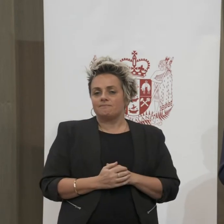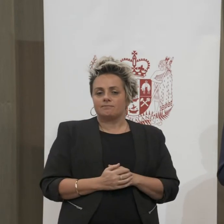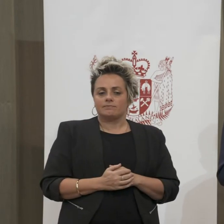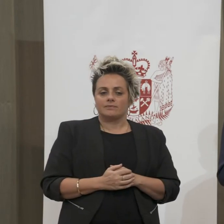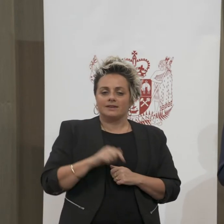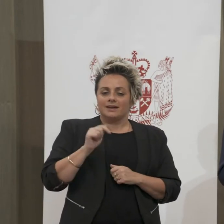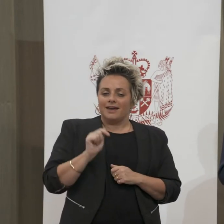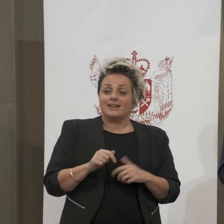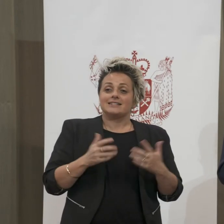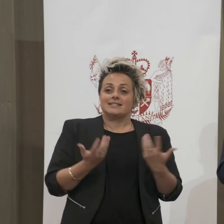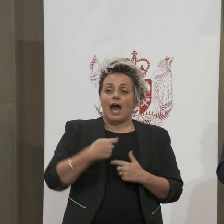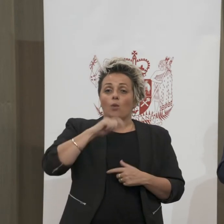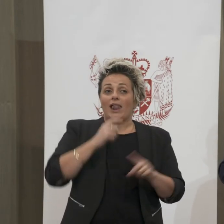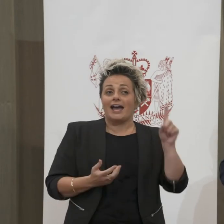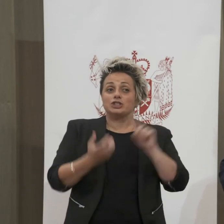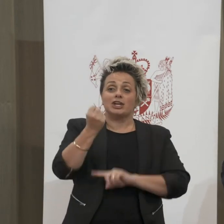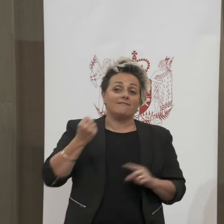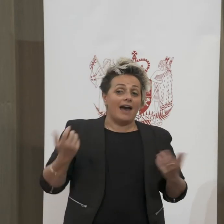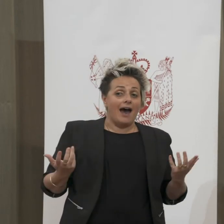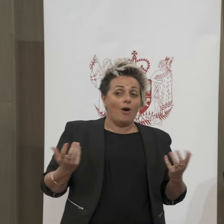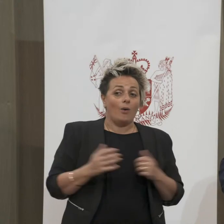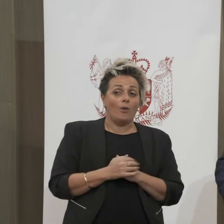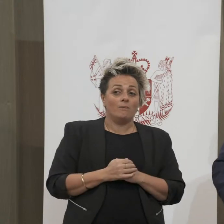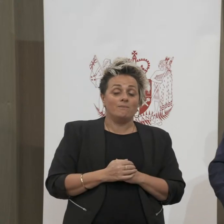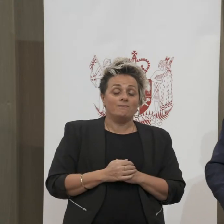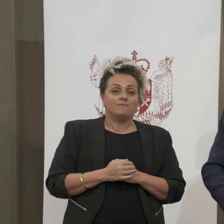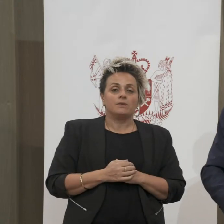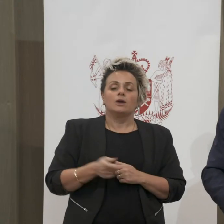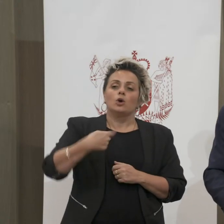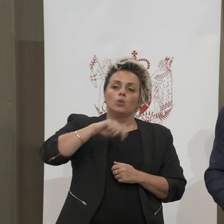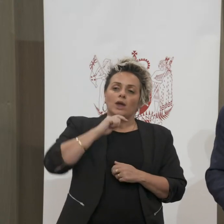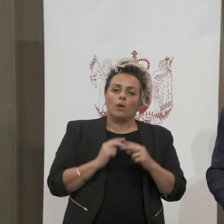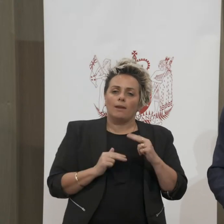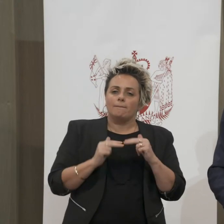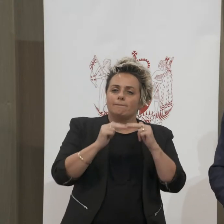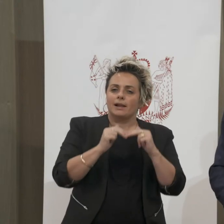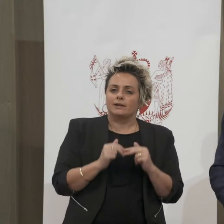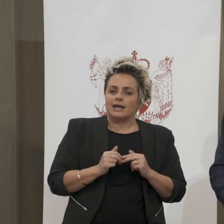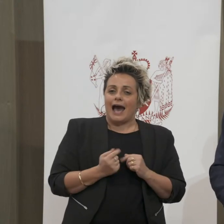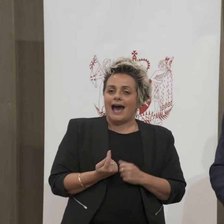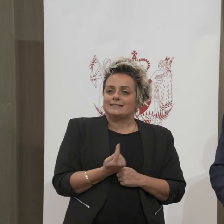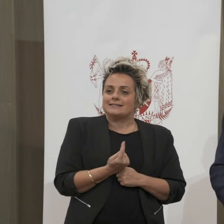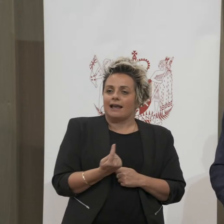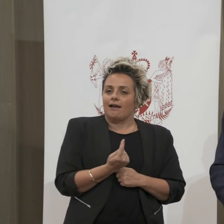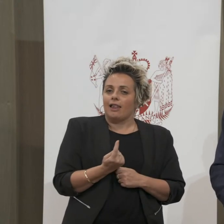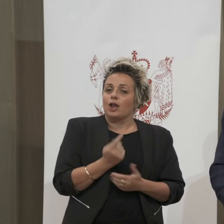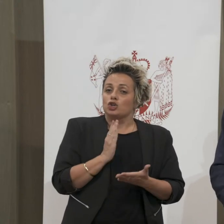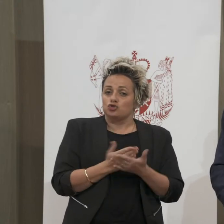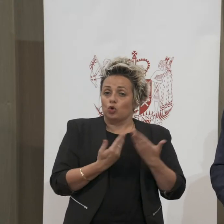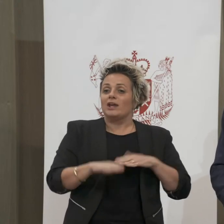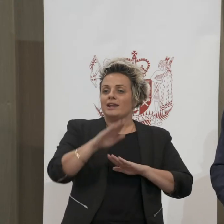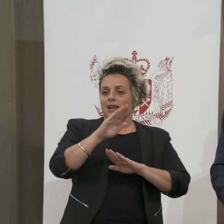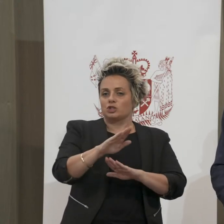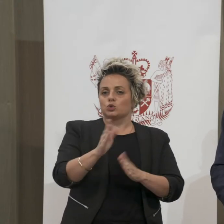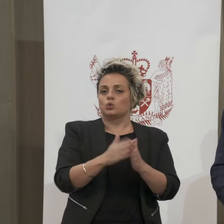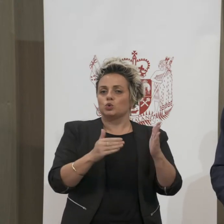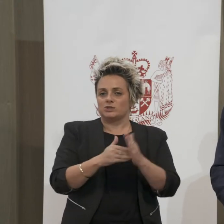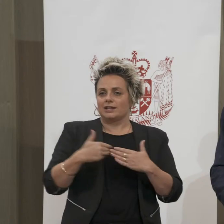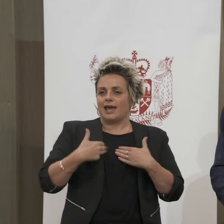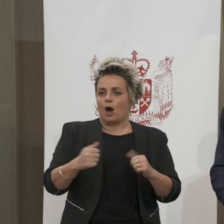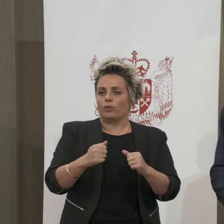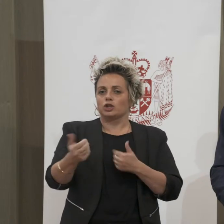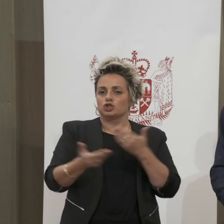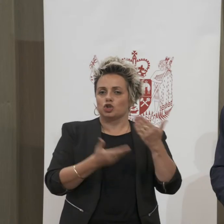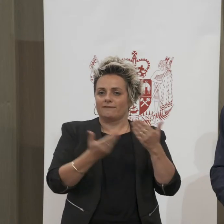Here is how we will achieve this. We will build a single, truly national New Zealand health